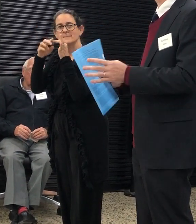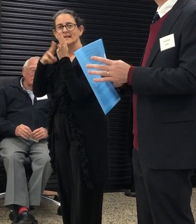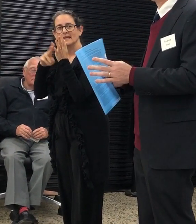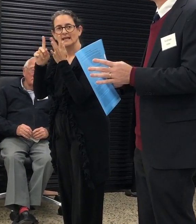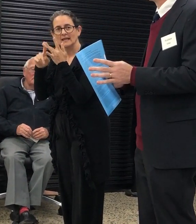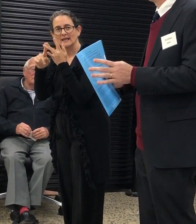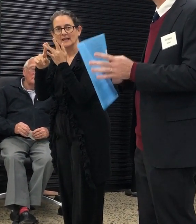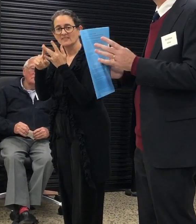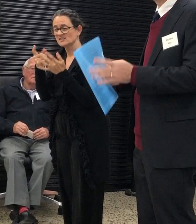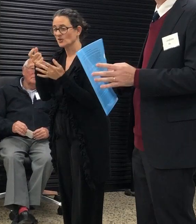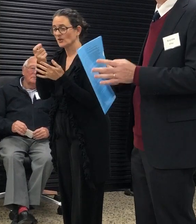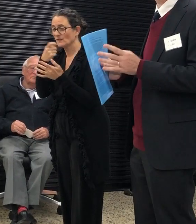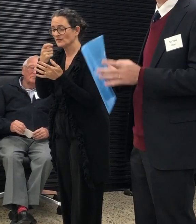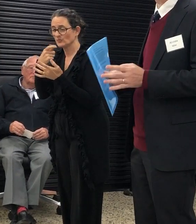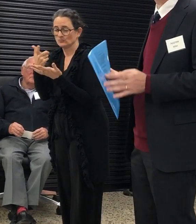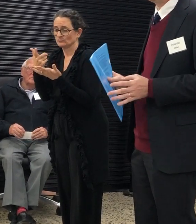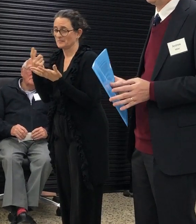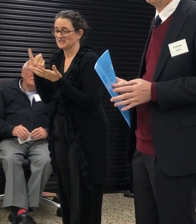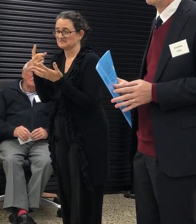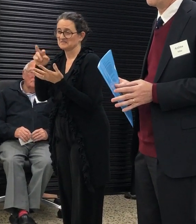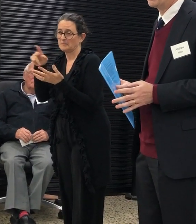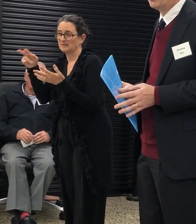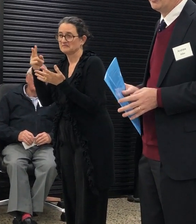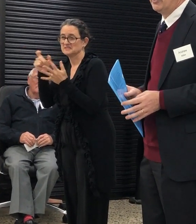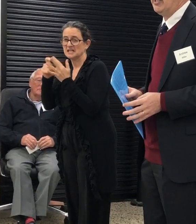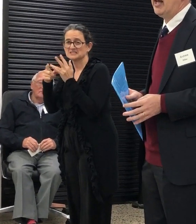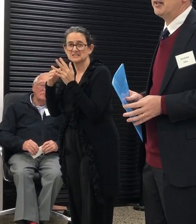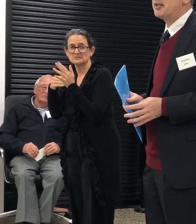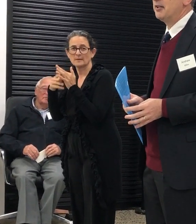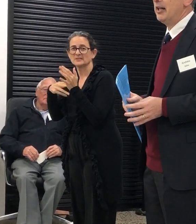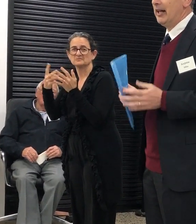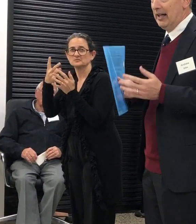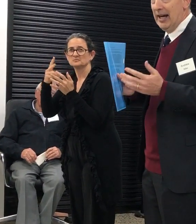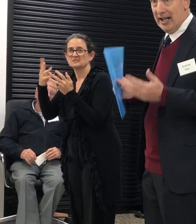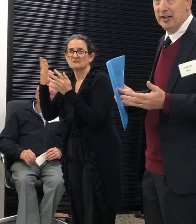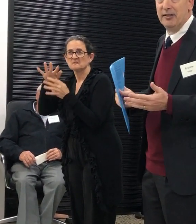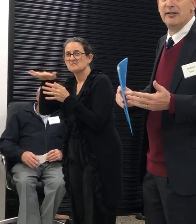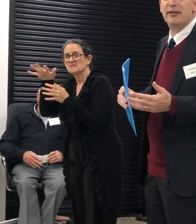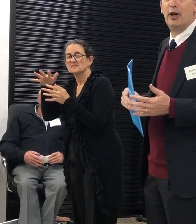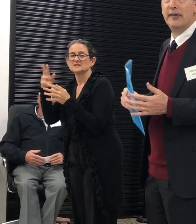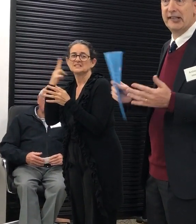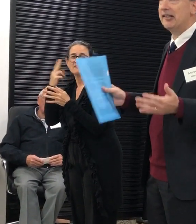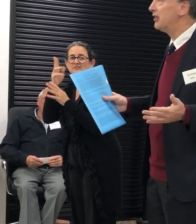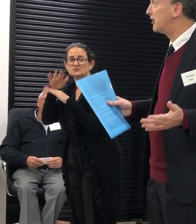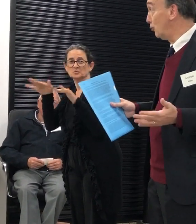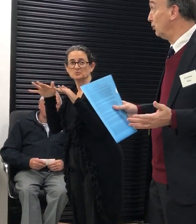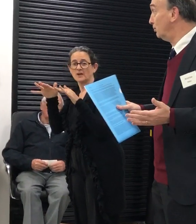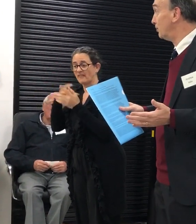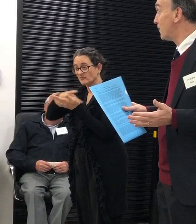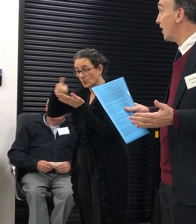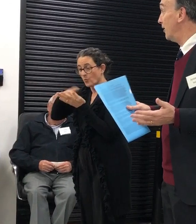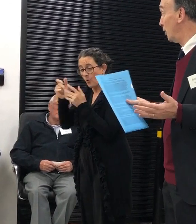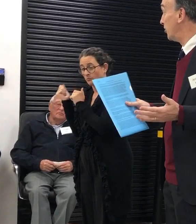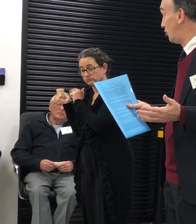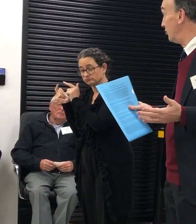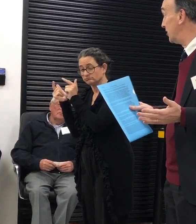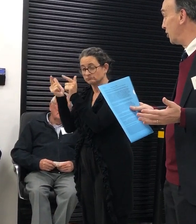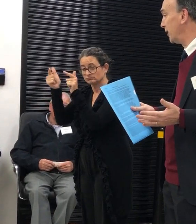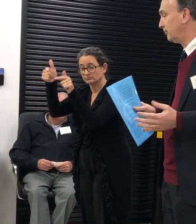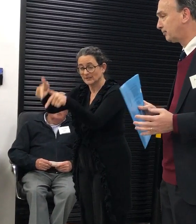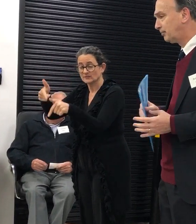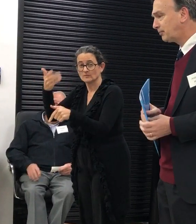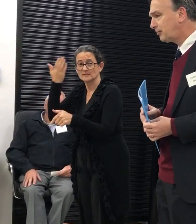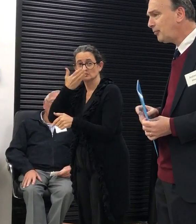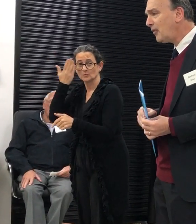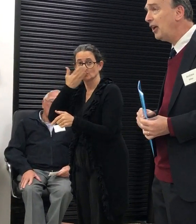for miles for the privilege of getting an education. And Alan oversees this school and what the students are